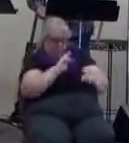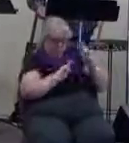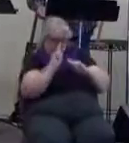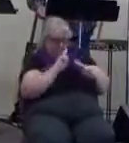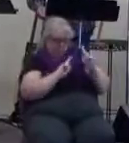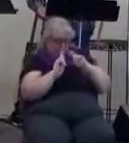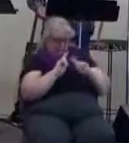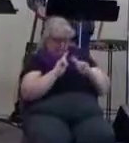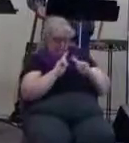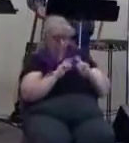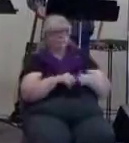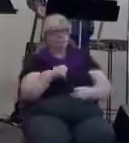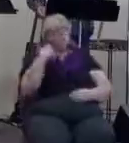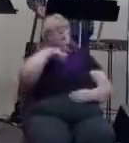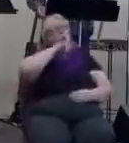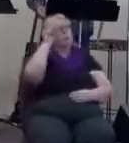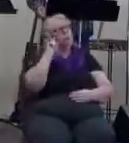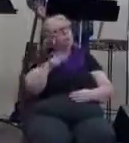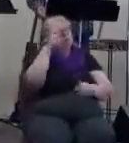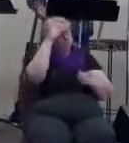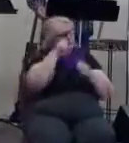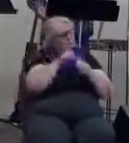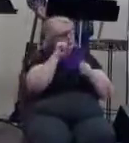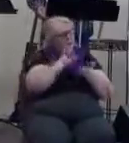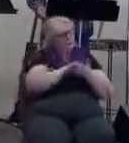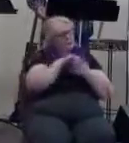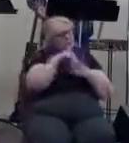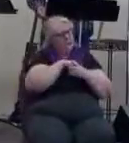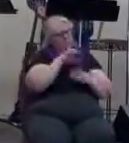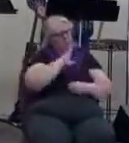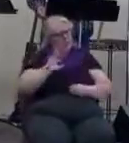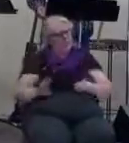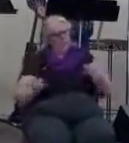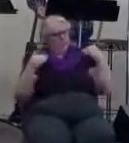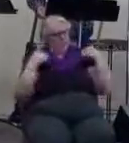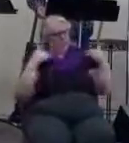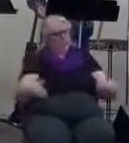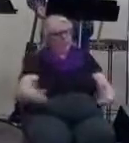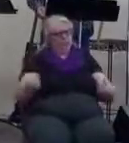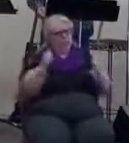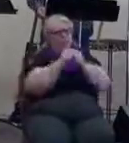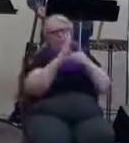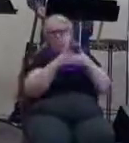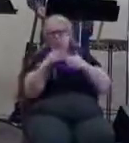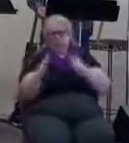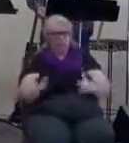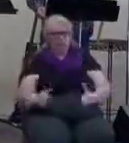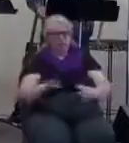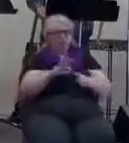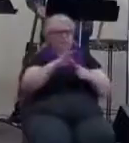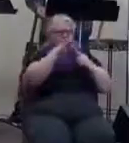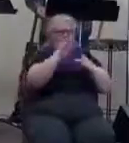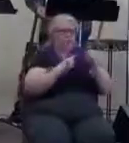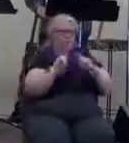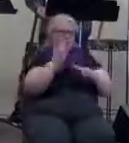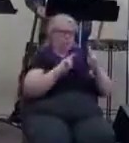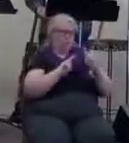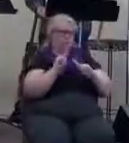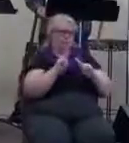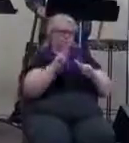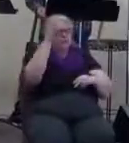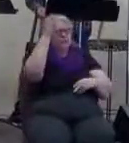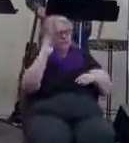And we need to remember that in the body of Christ. With our leaders and special people that have really been